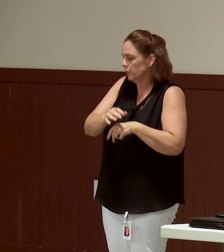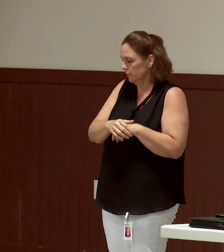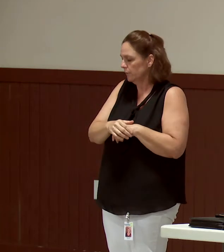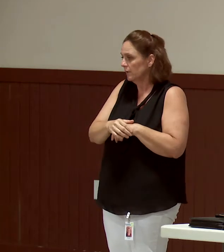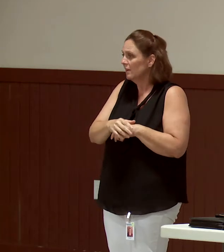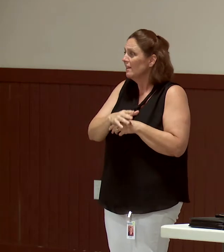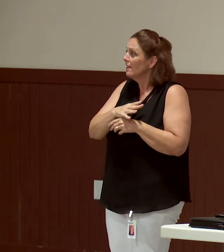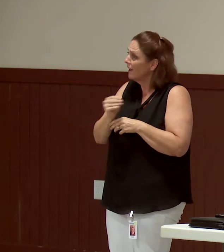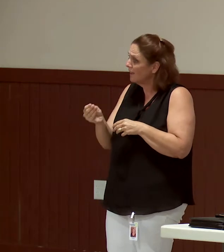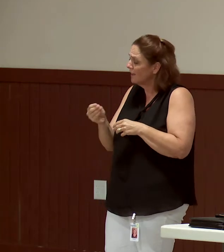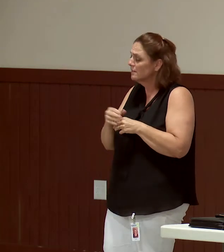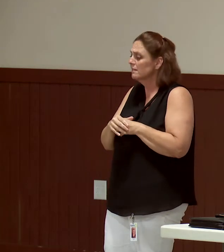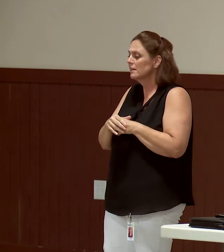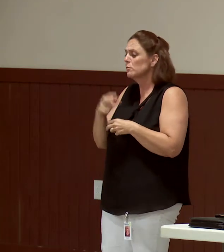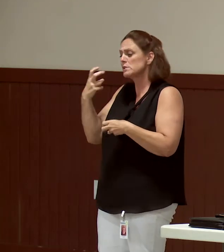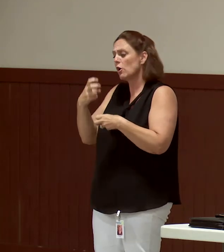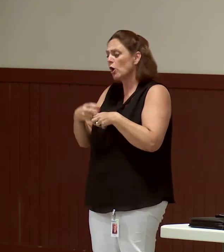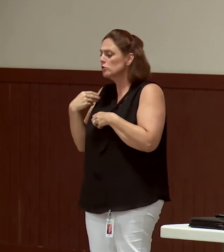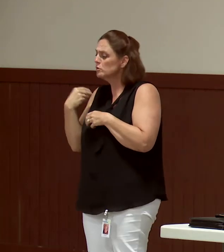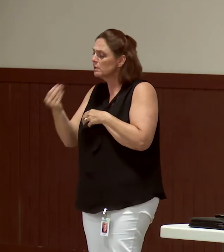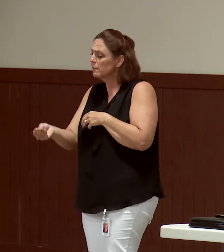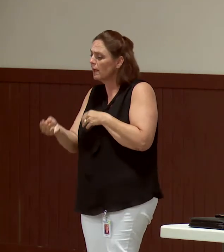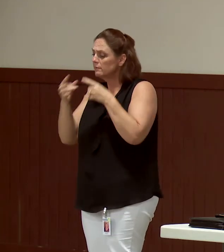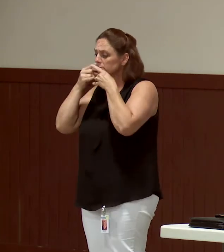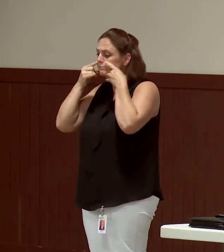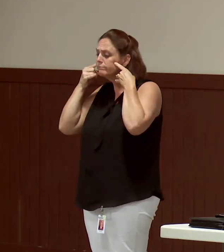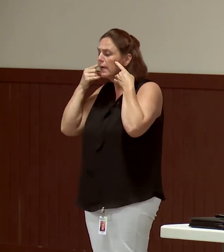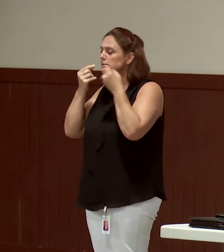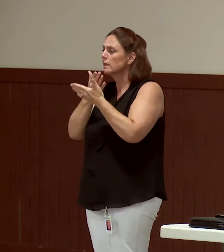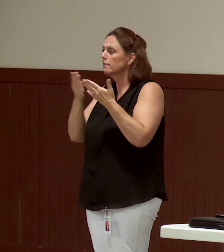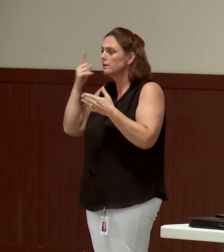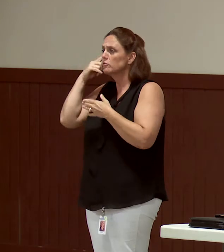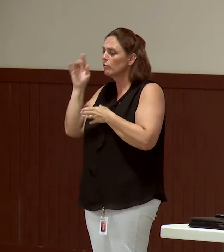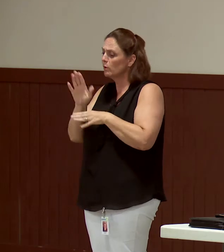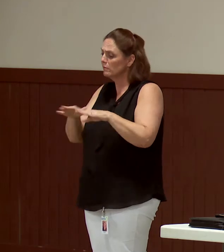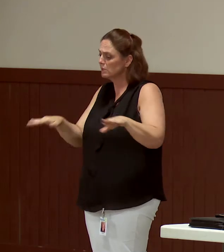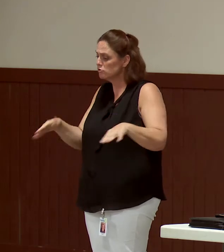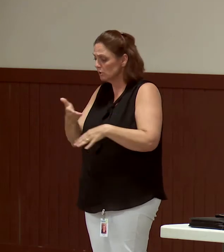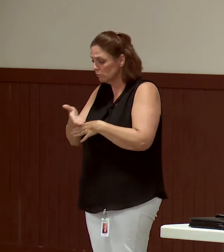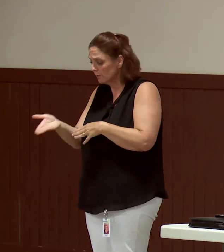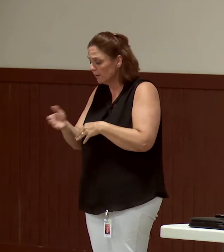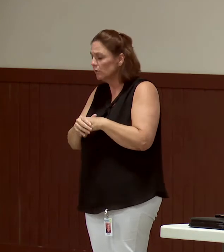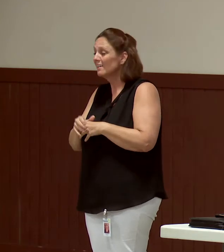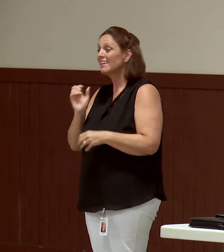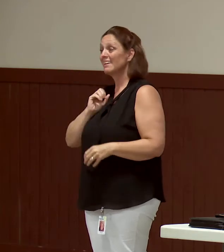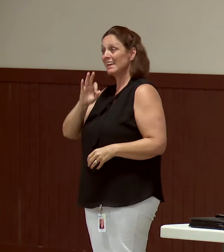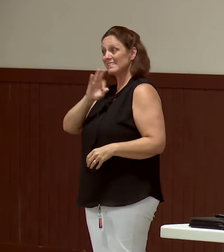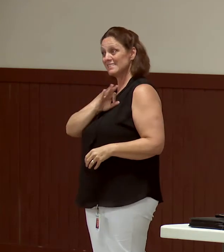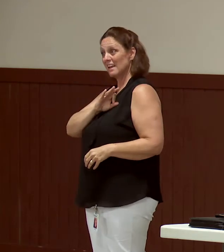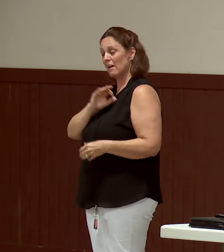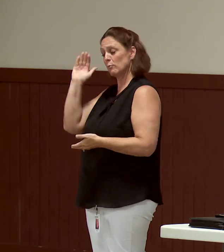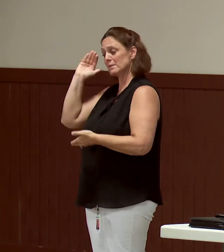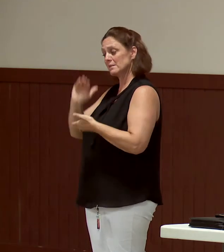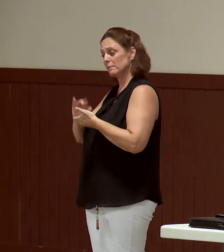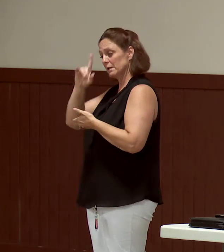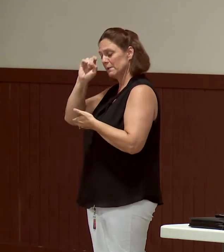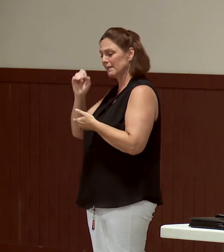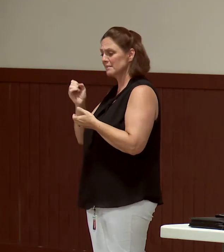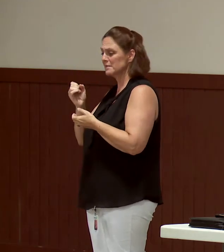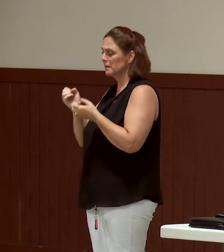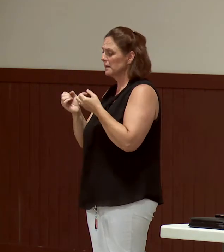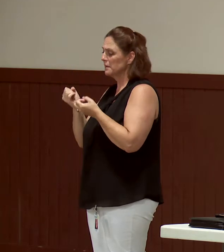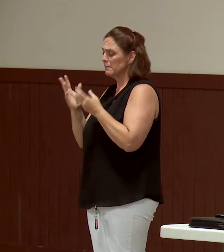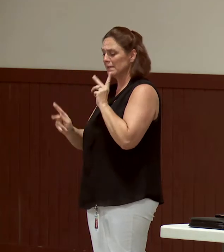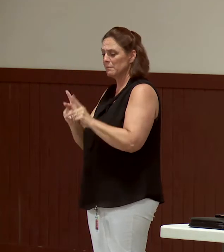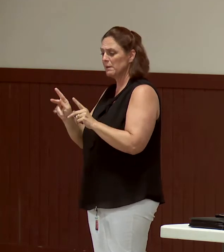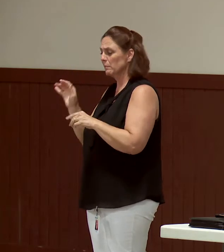attending safe. Lack of staff, this is due to fewer people entering this profession, and a lot of that can